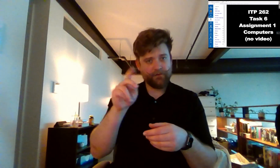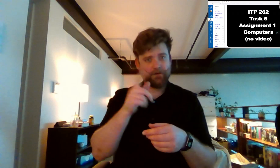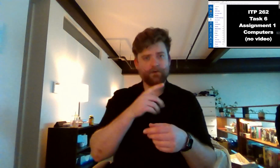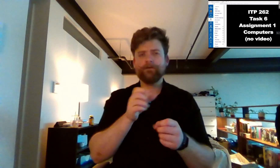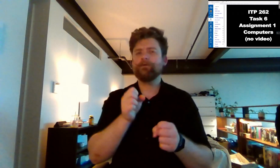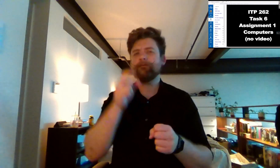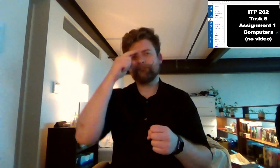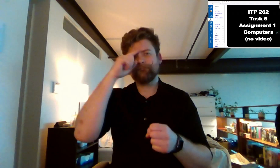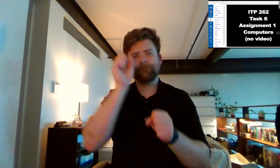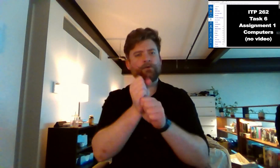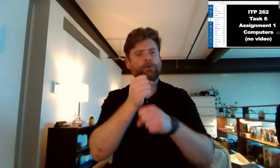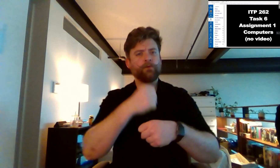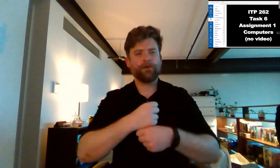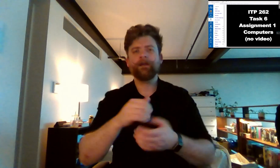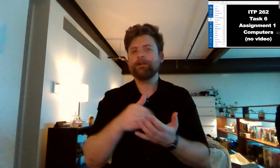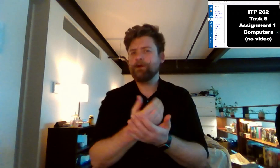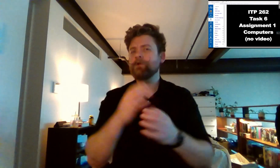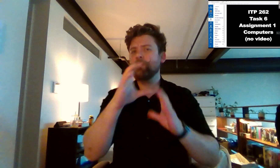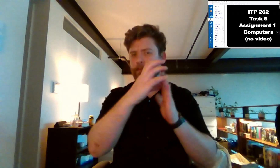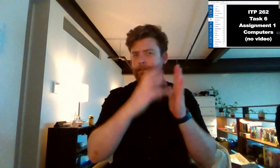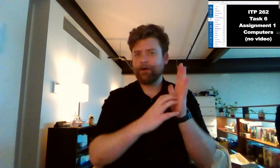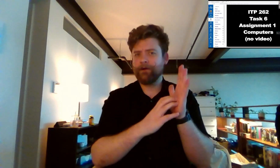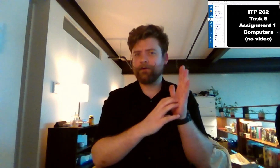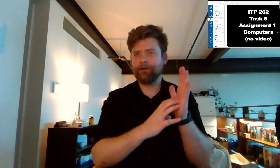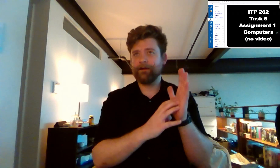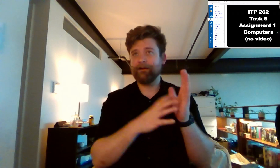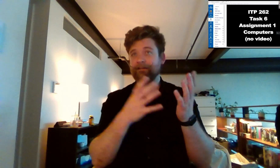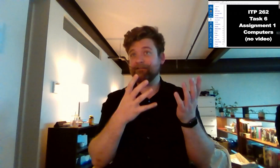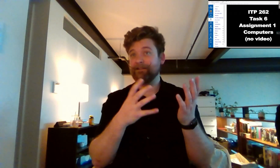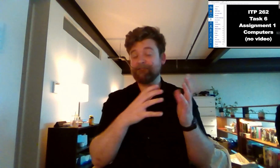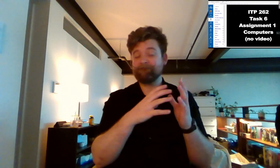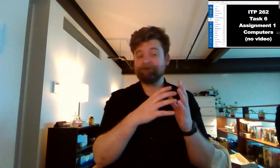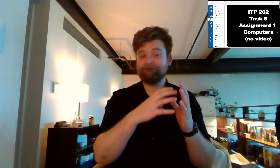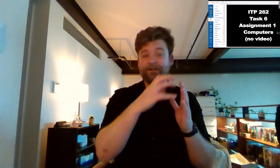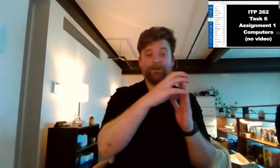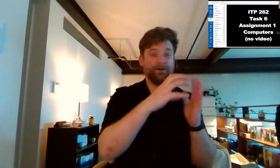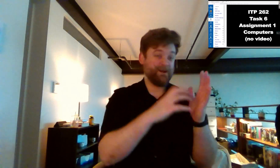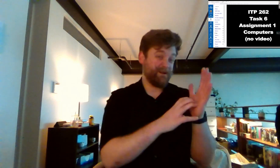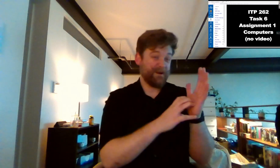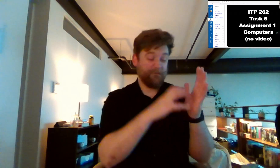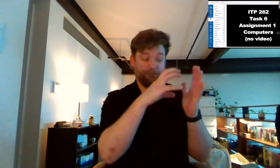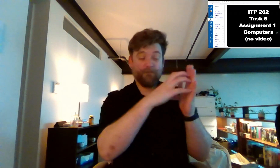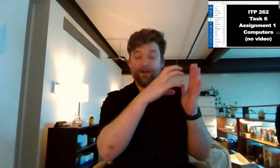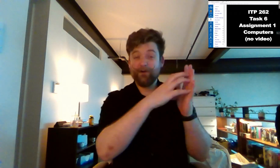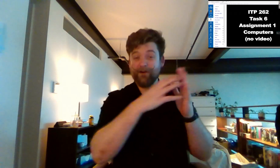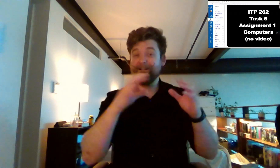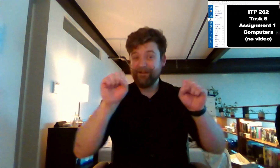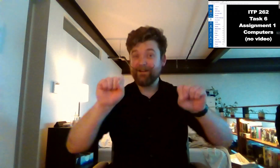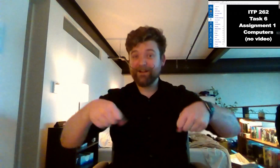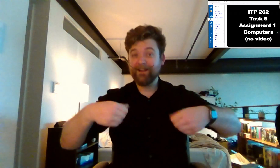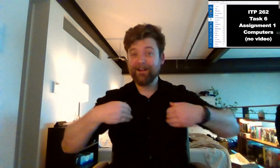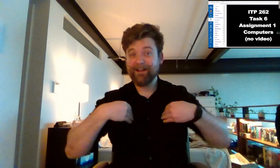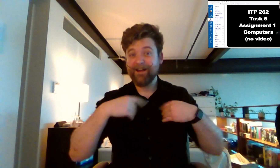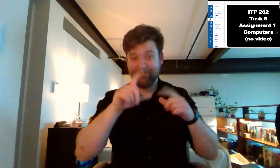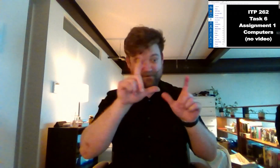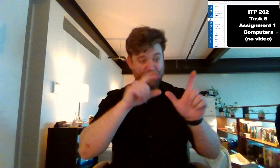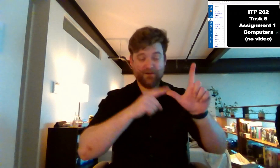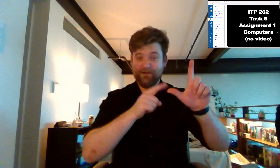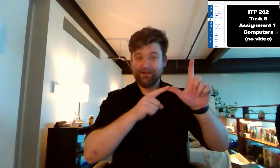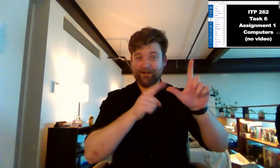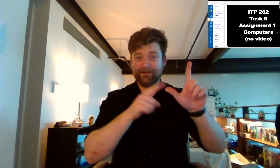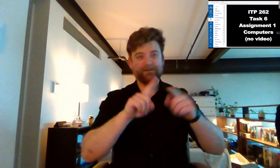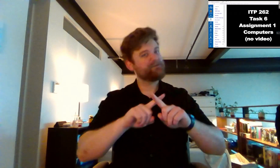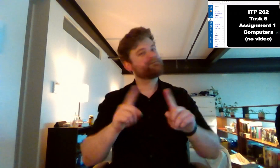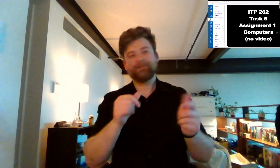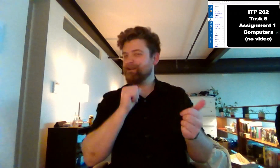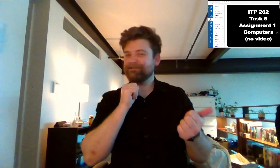A paragraph can have characters in it. Doesn't have to. What else? What else